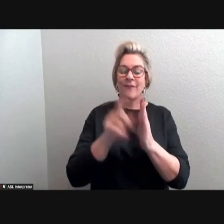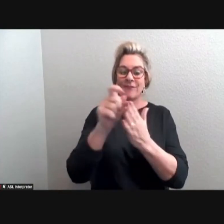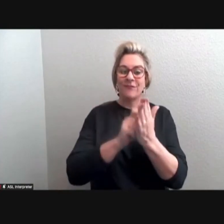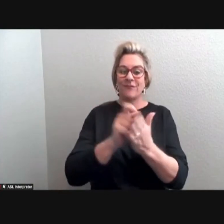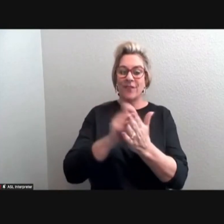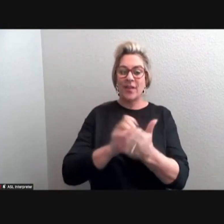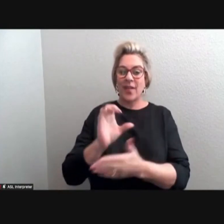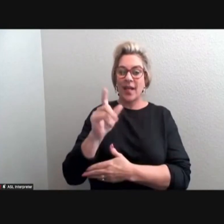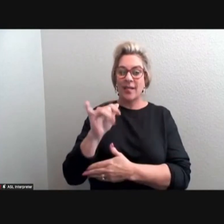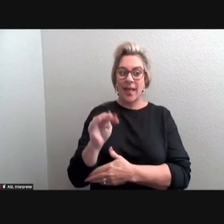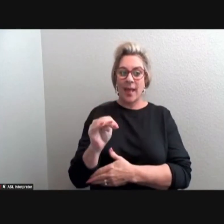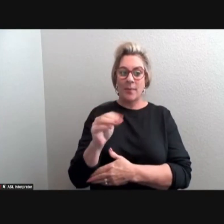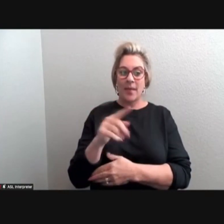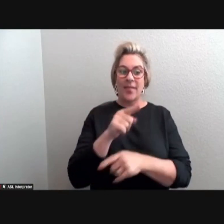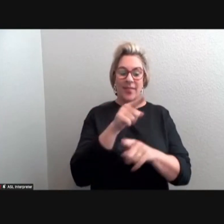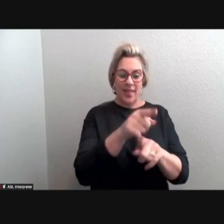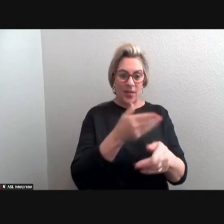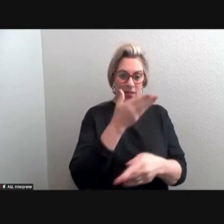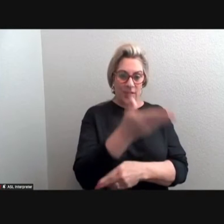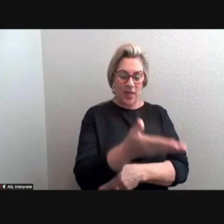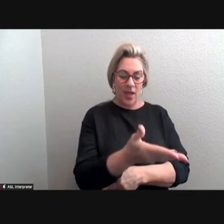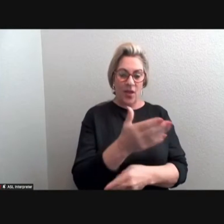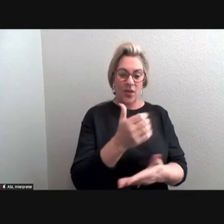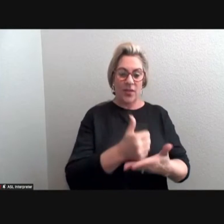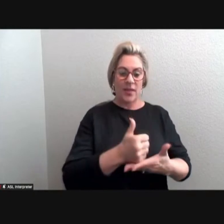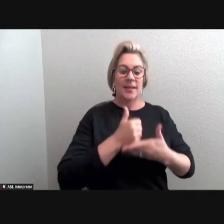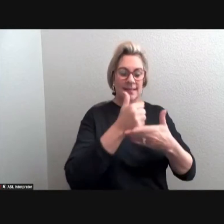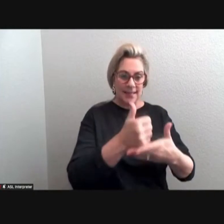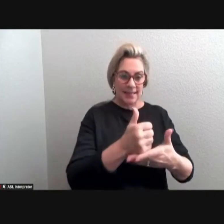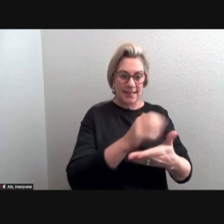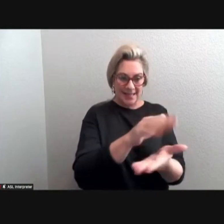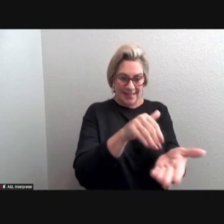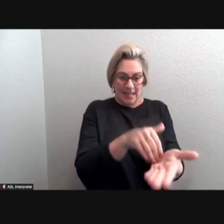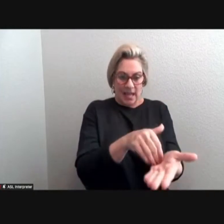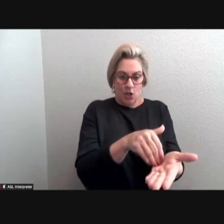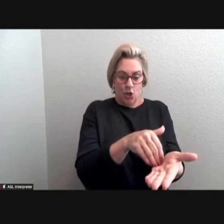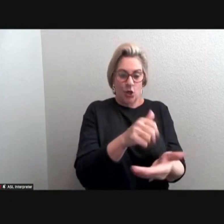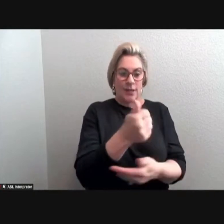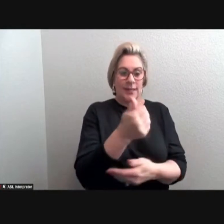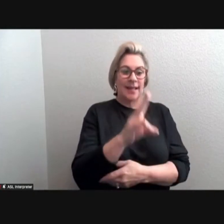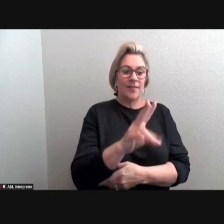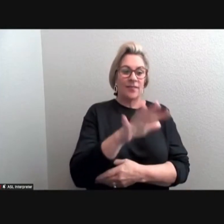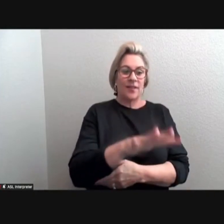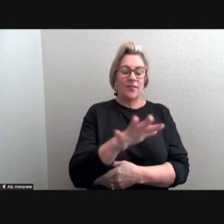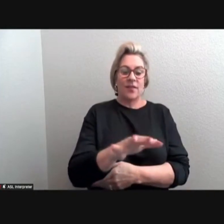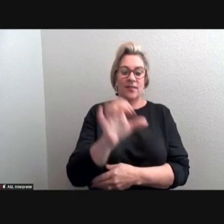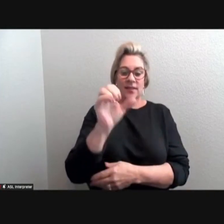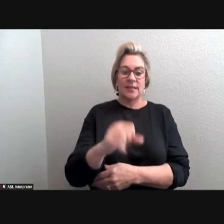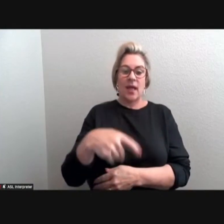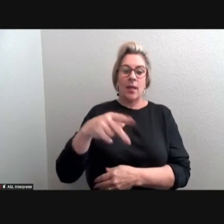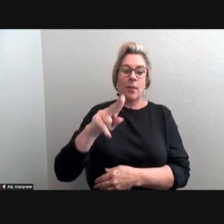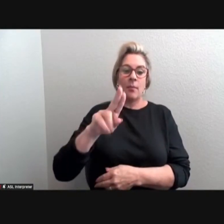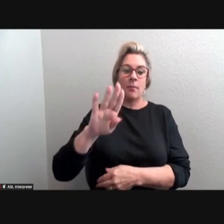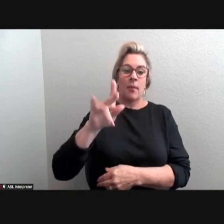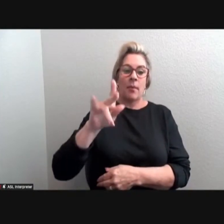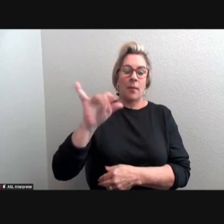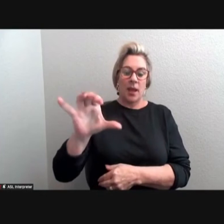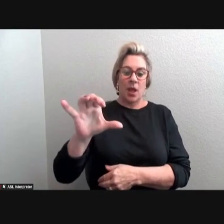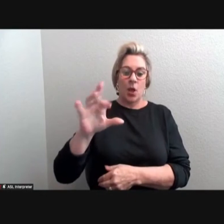on site at the Disaster Assistance Center at 1755 South Public Road, as the governor